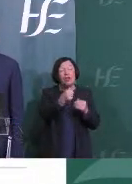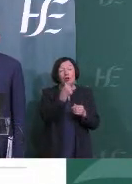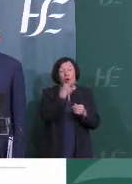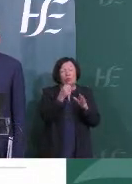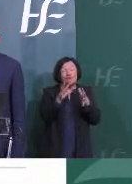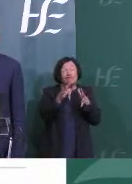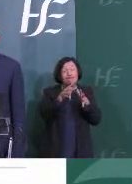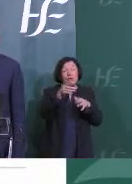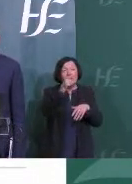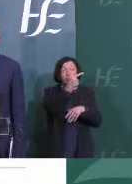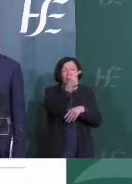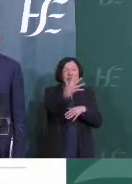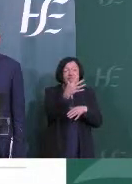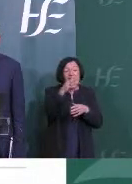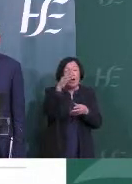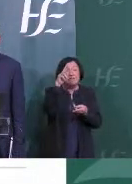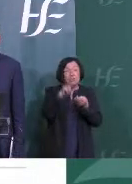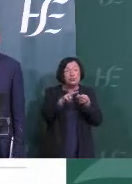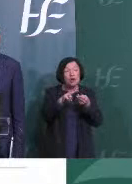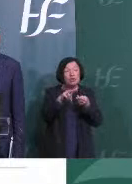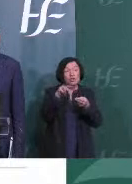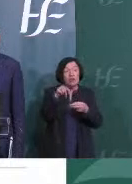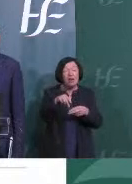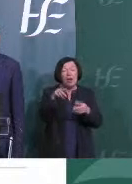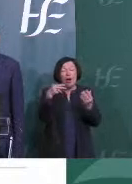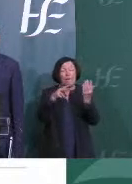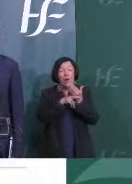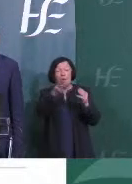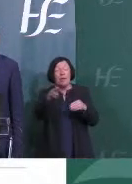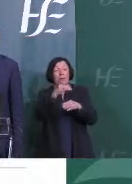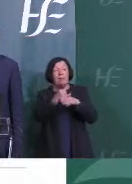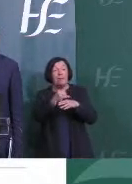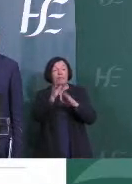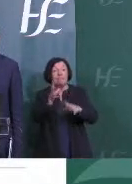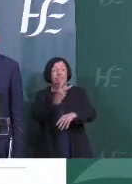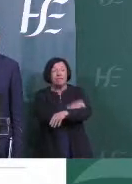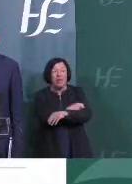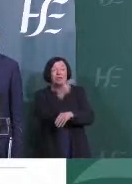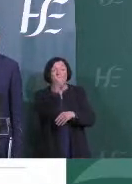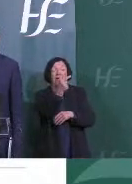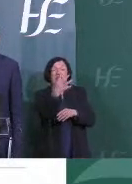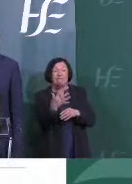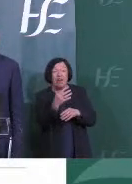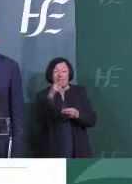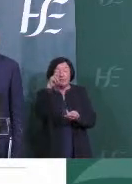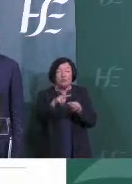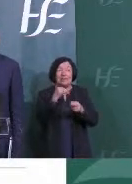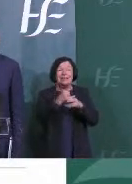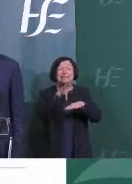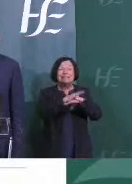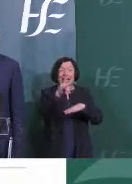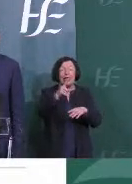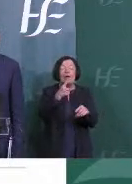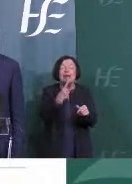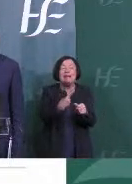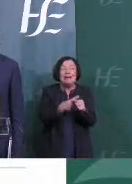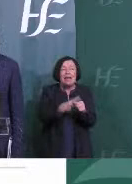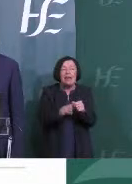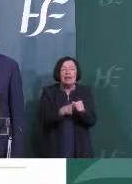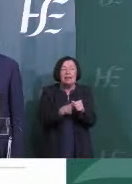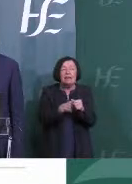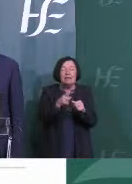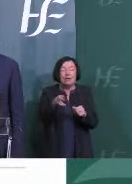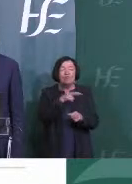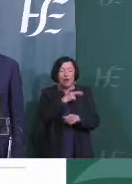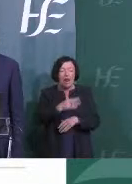incidence, 25 reduction in hospitalizations among vaccinated people, and 25-fold reduction in death. All again, real